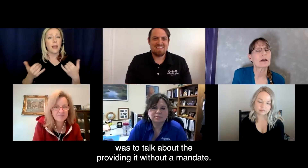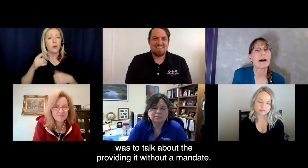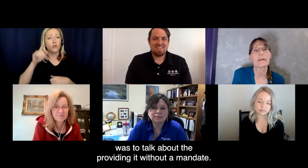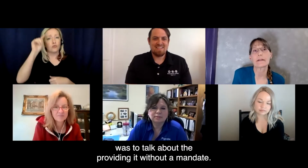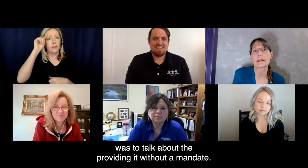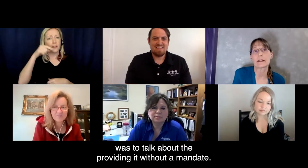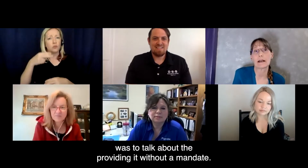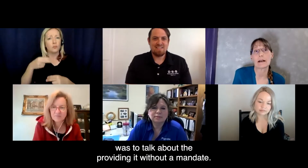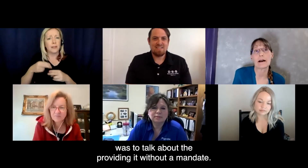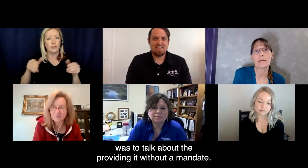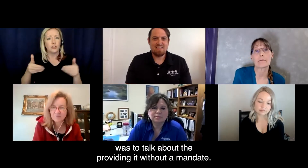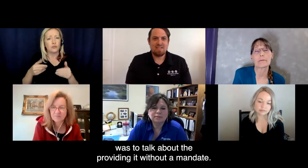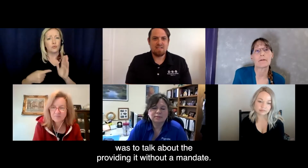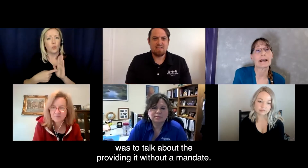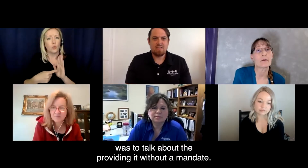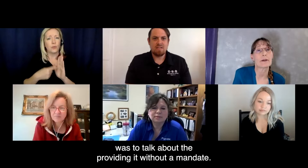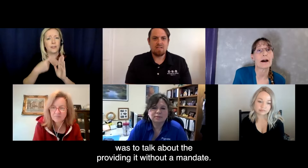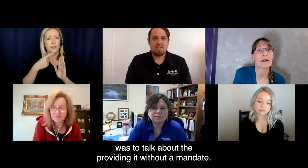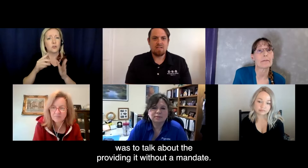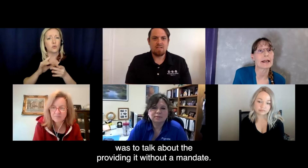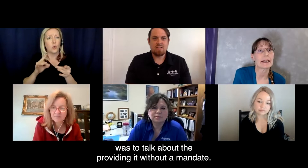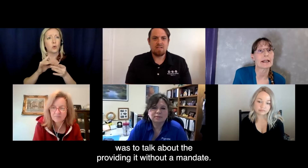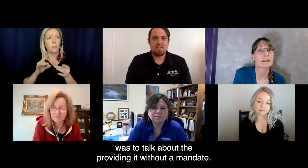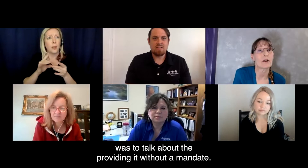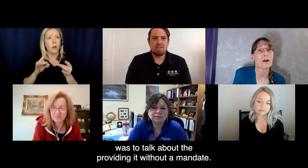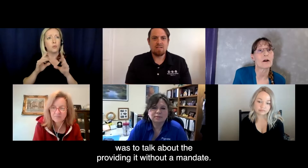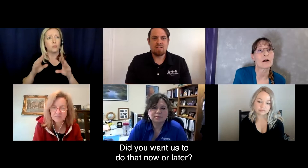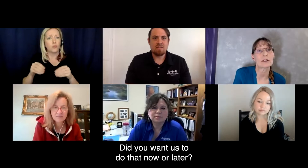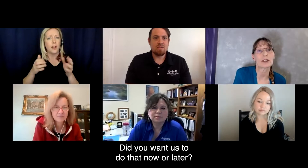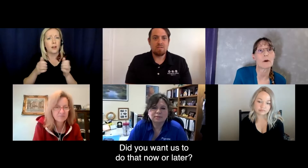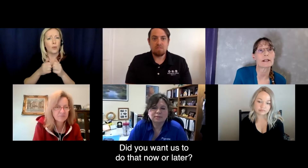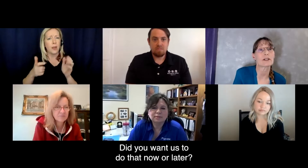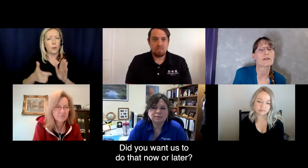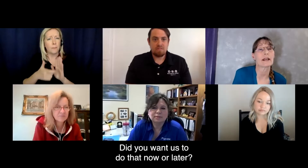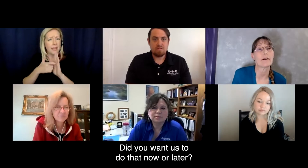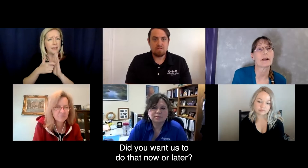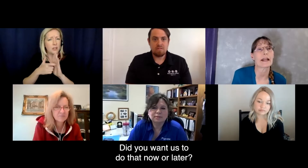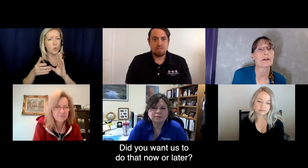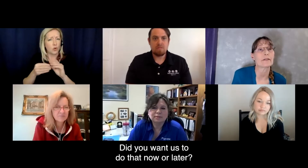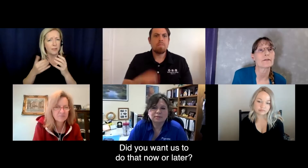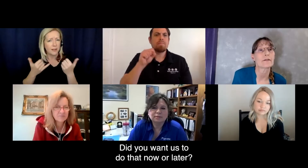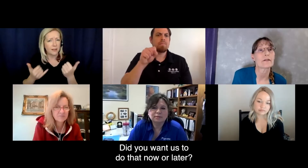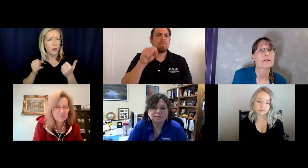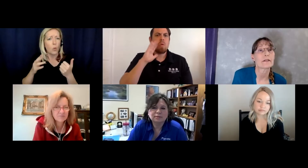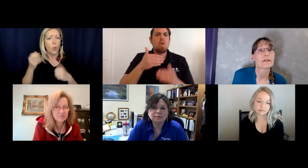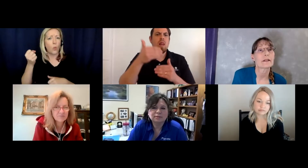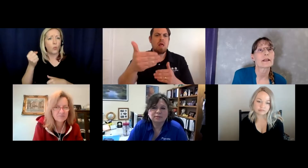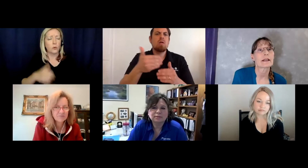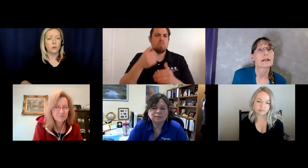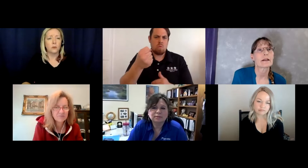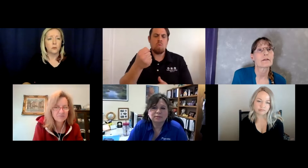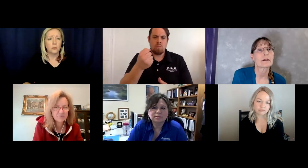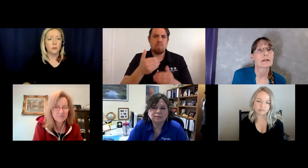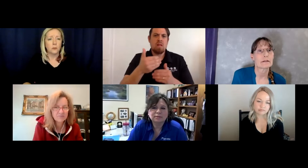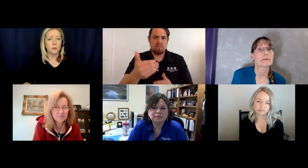talk about the providing it without a mandate. Did you want us to do that now or later?